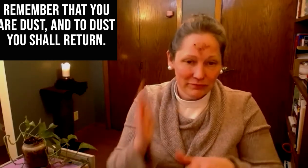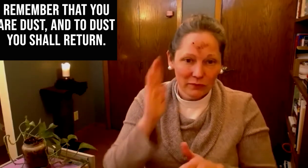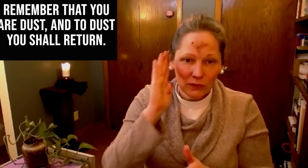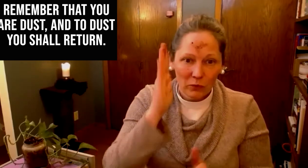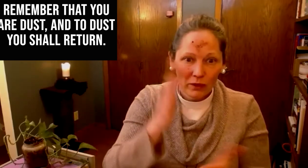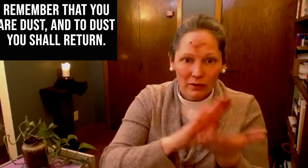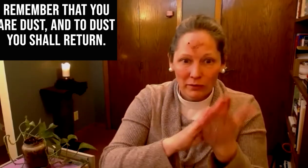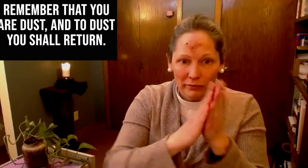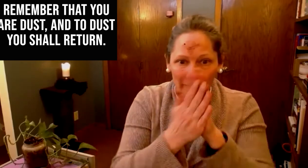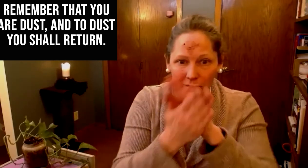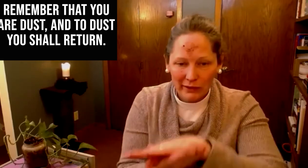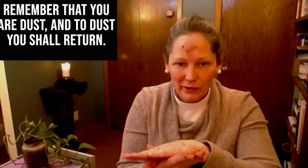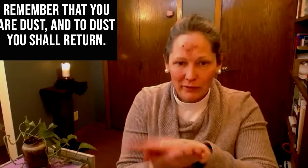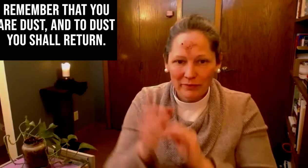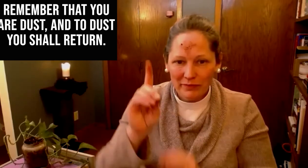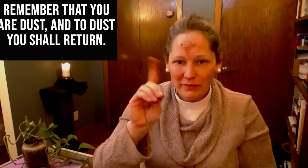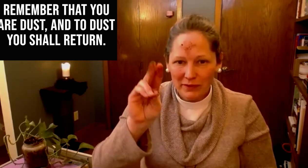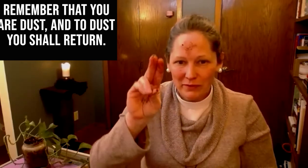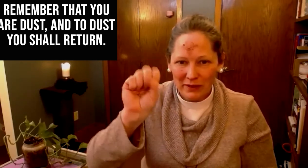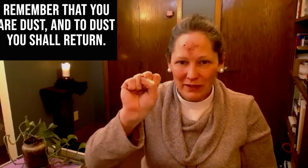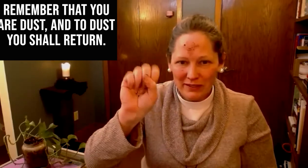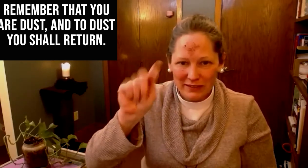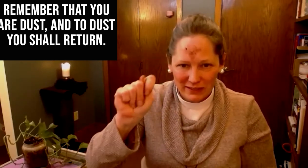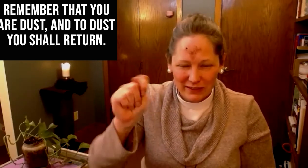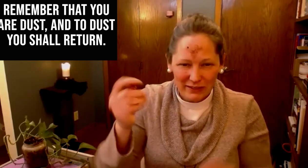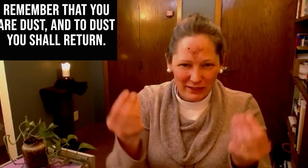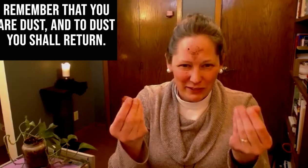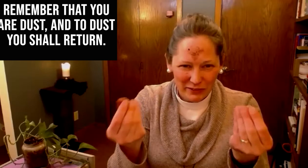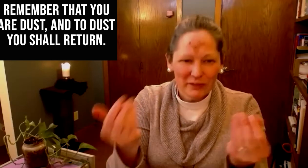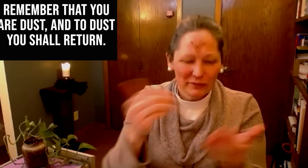and to dust you shall return.